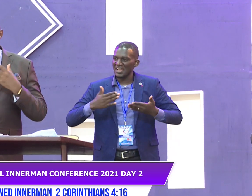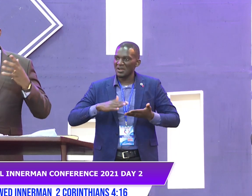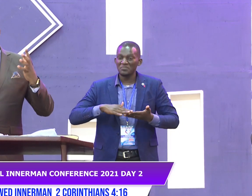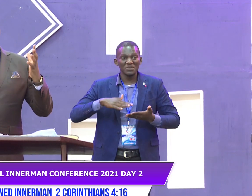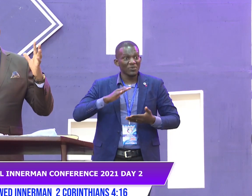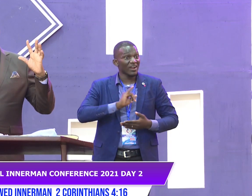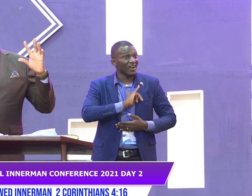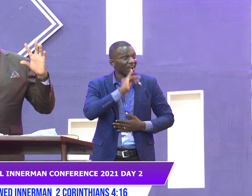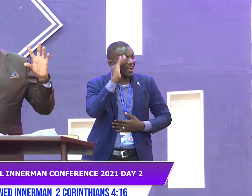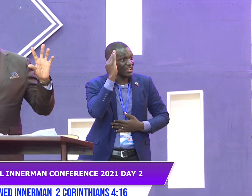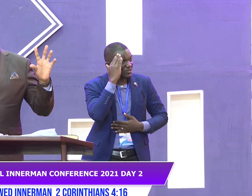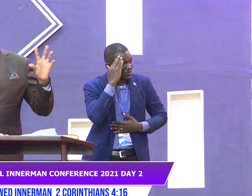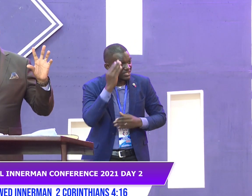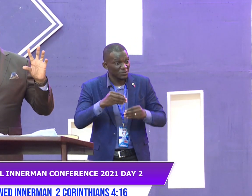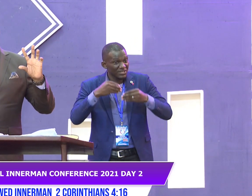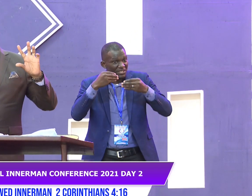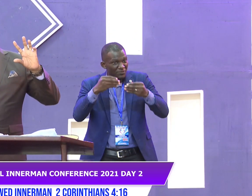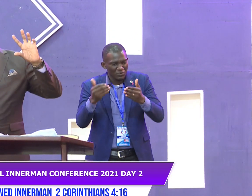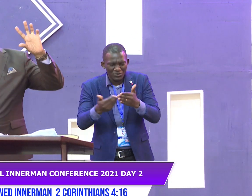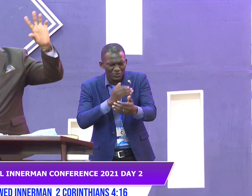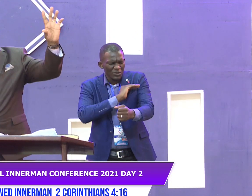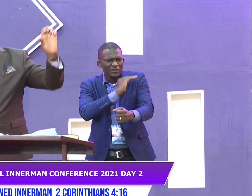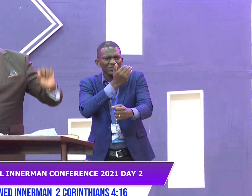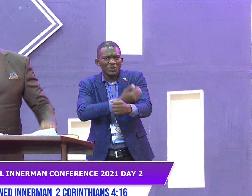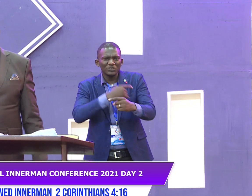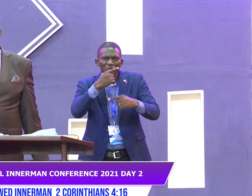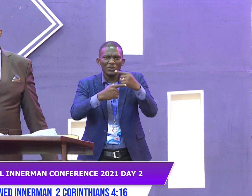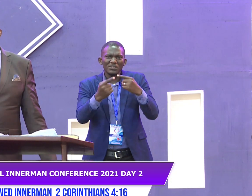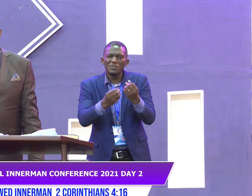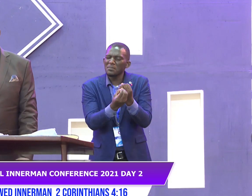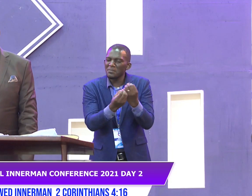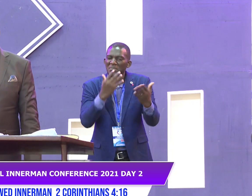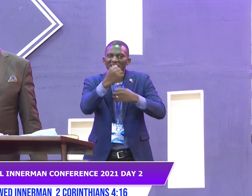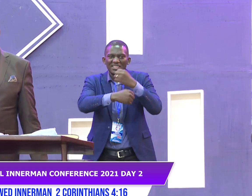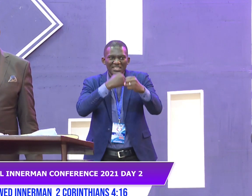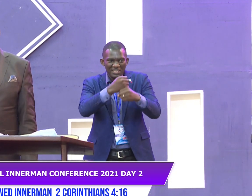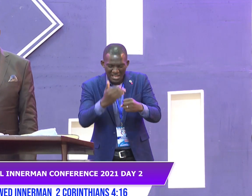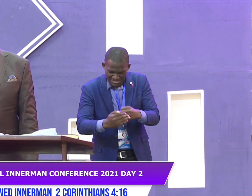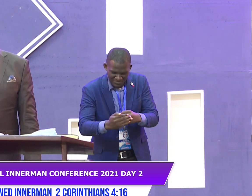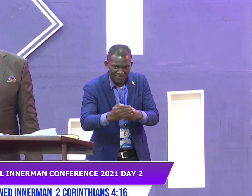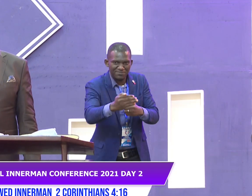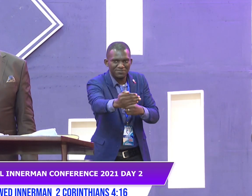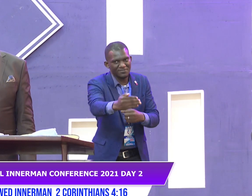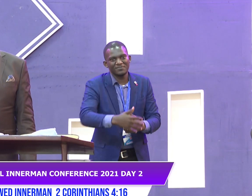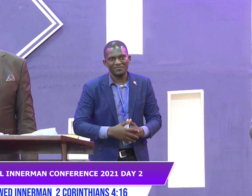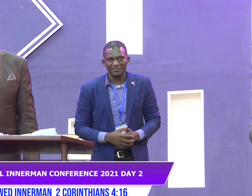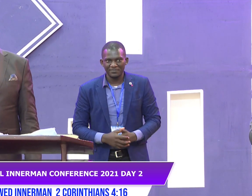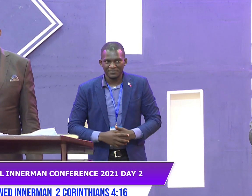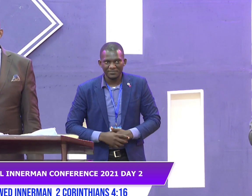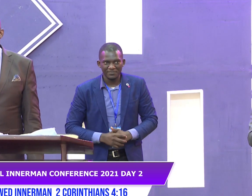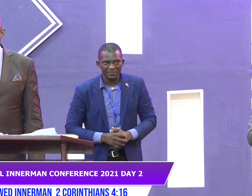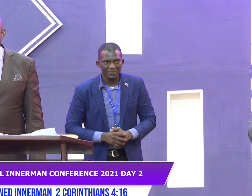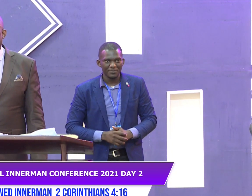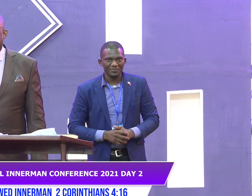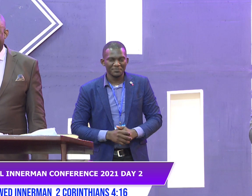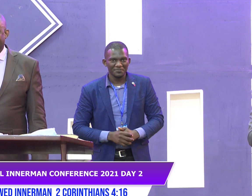Manyinga chigenda kutuamba za amanya amalala okutambule emyaka emirala minji ejijja. I know such is going to give us more power